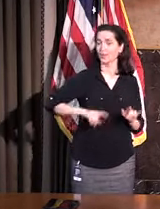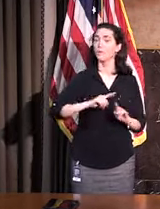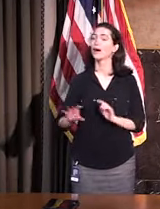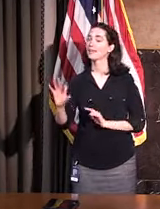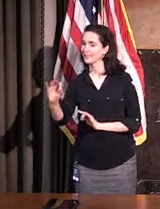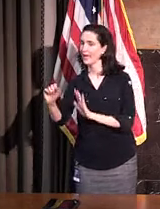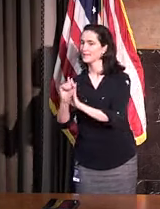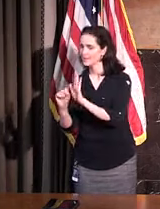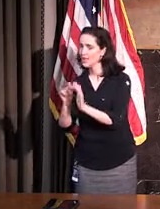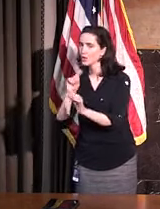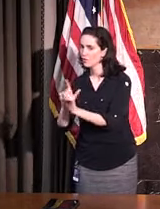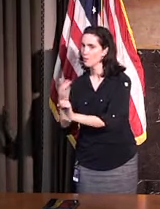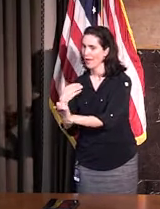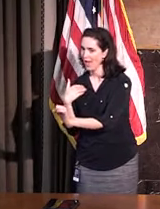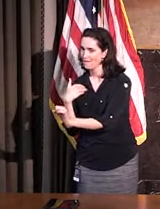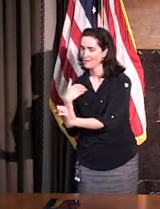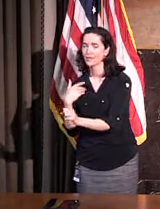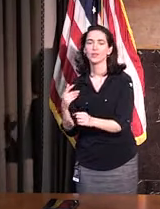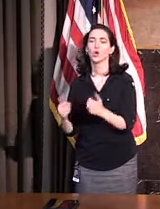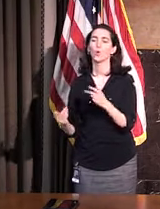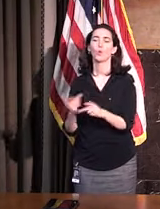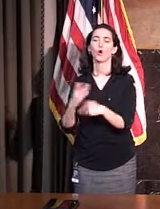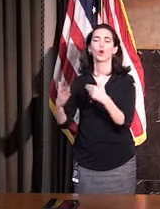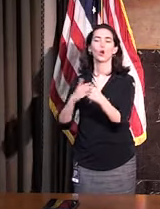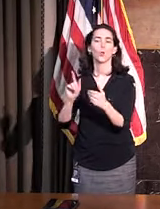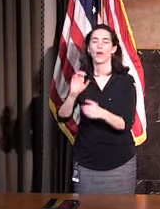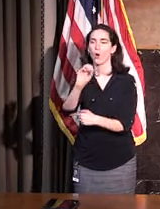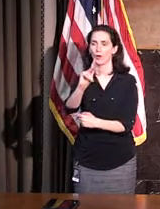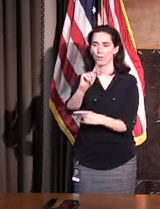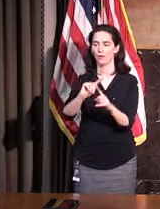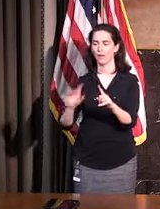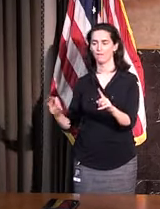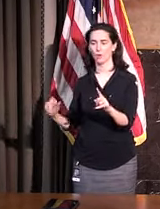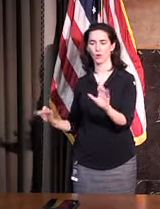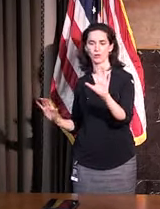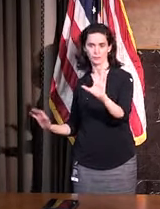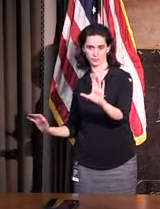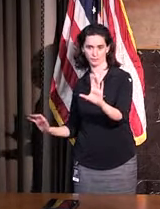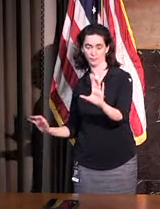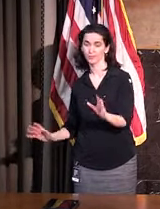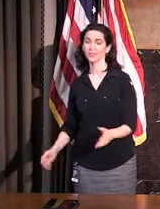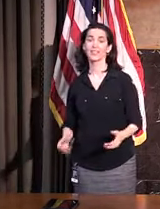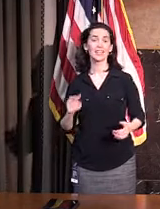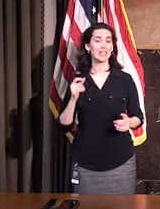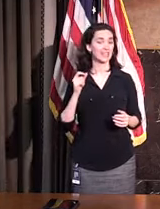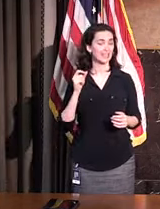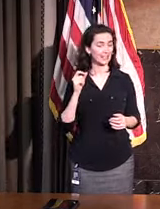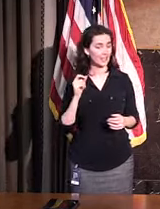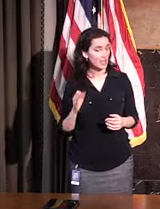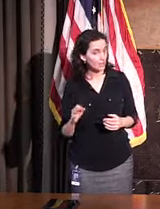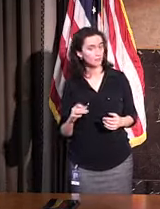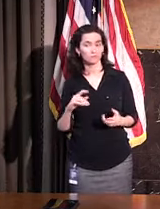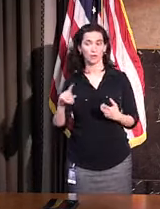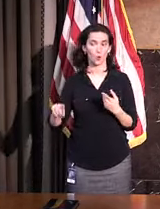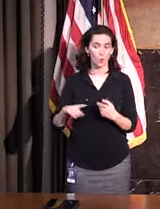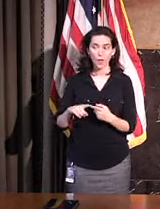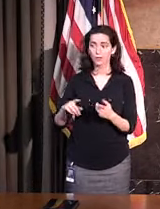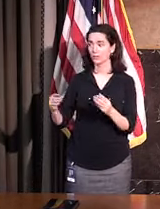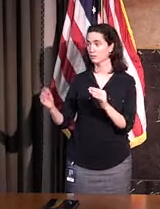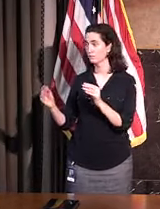9 states, the closest to us being Oklahoma and Florida. We will certainly let you know if and when that all that